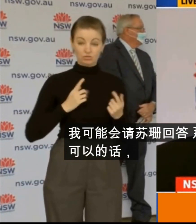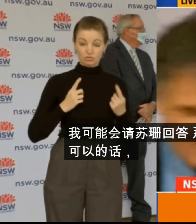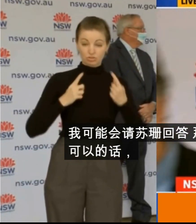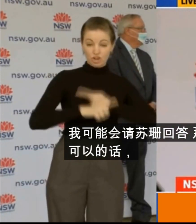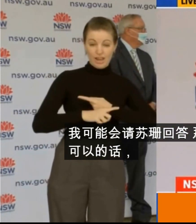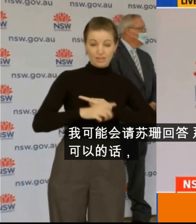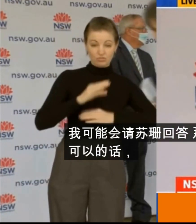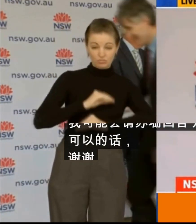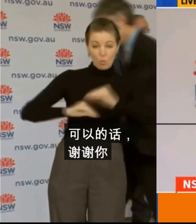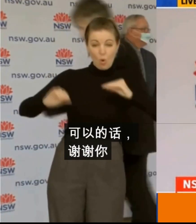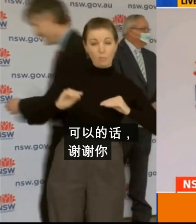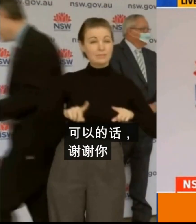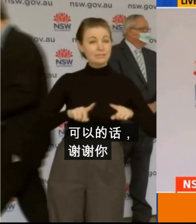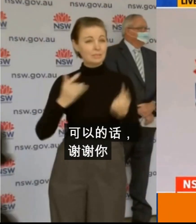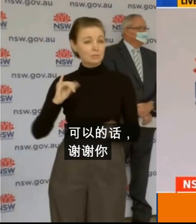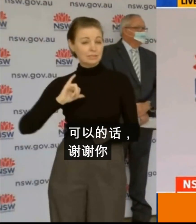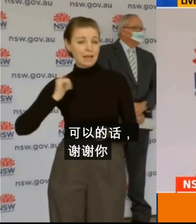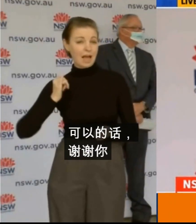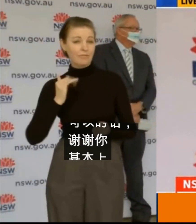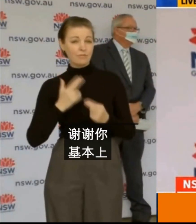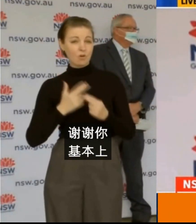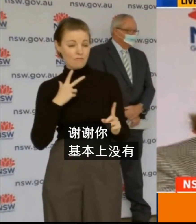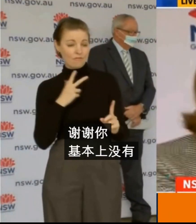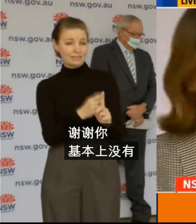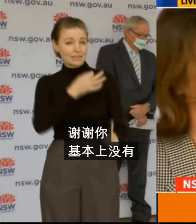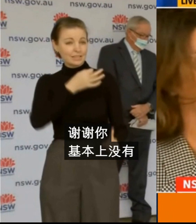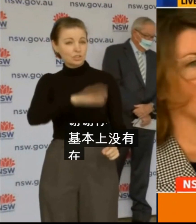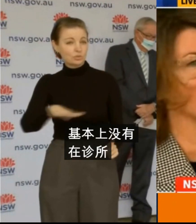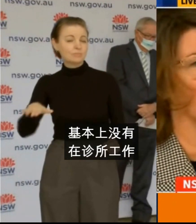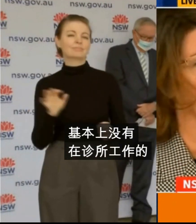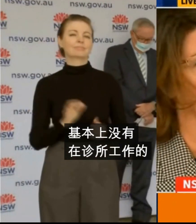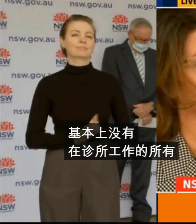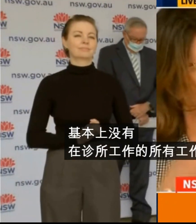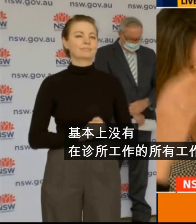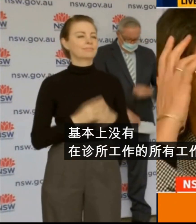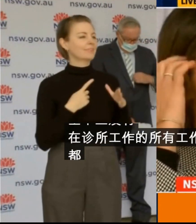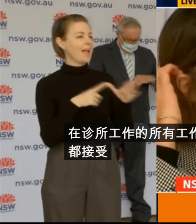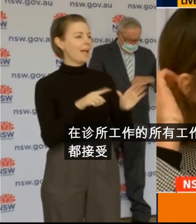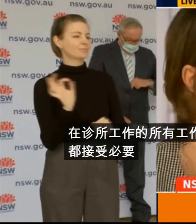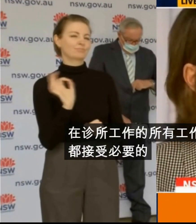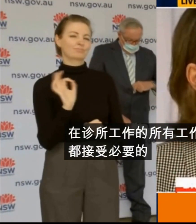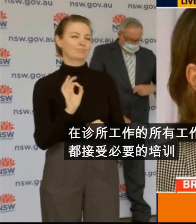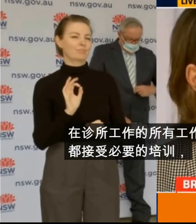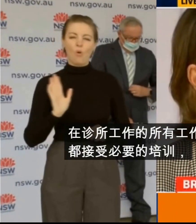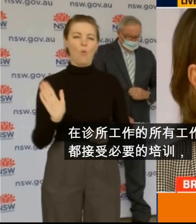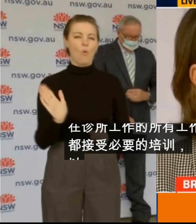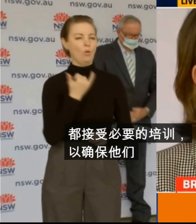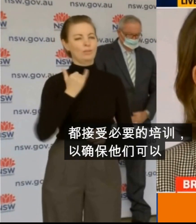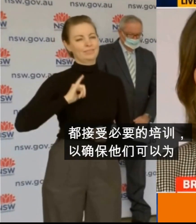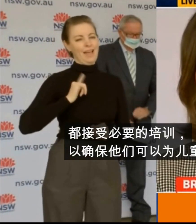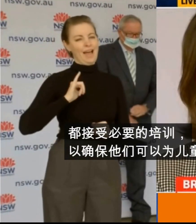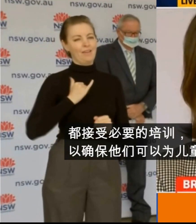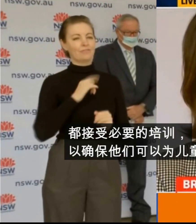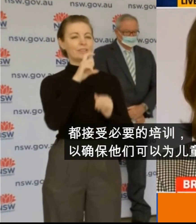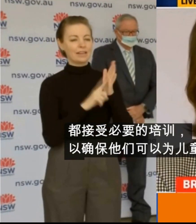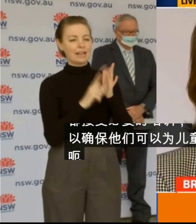okay. Thank you. Essentially, no. All of the staff who are working in the clinics will have the requisite training to